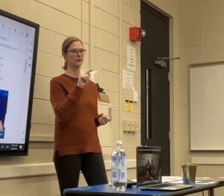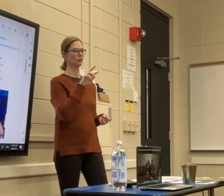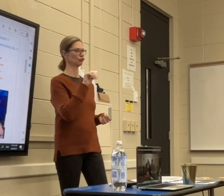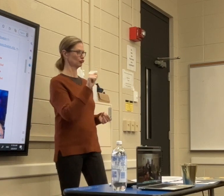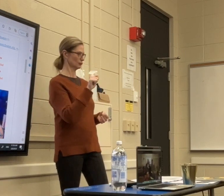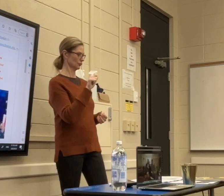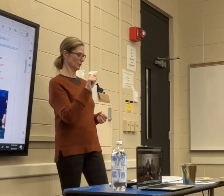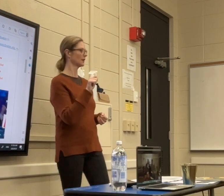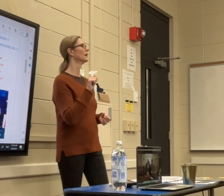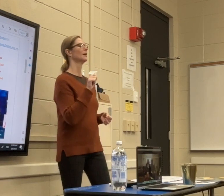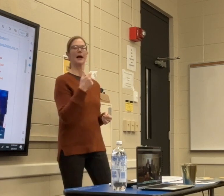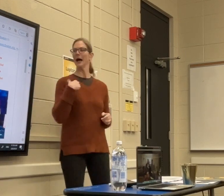and Katrina.